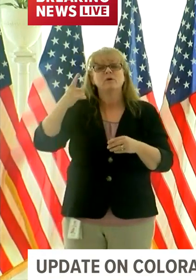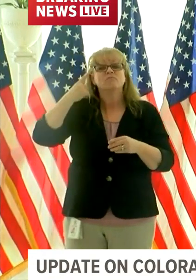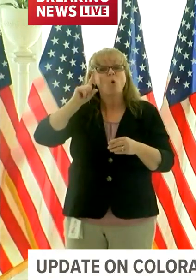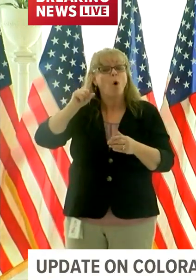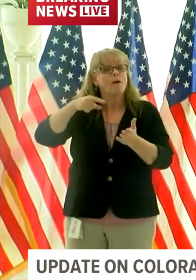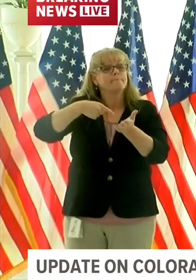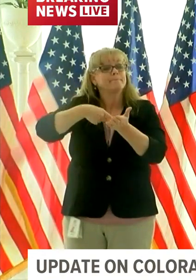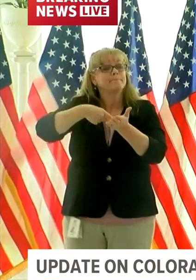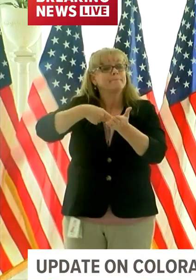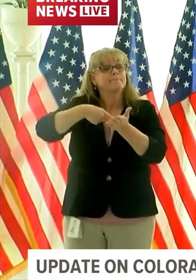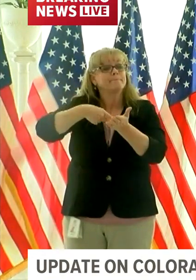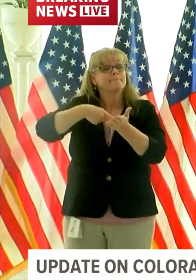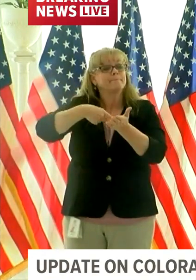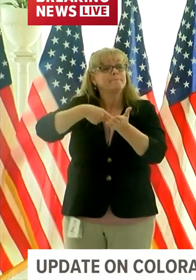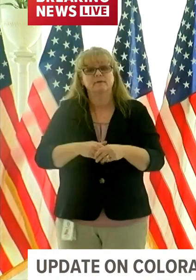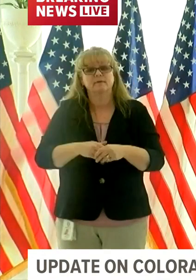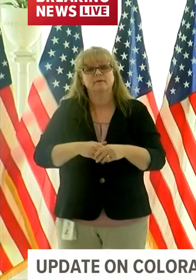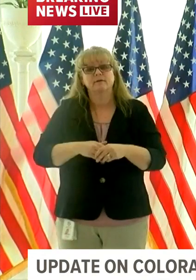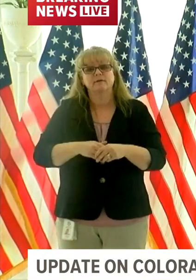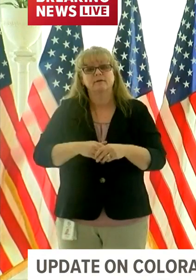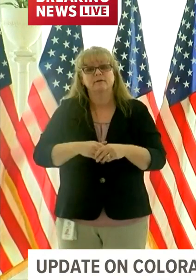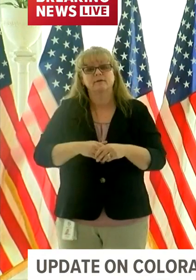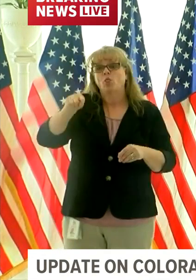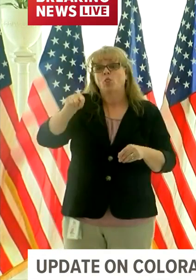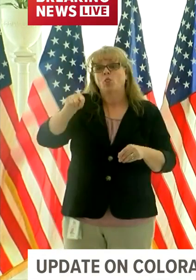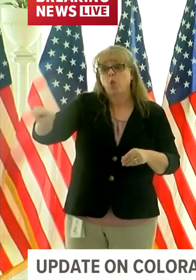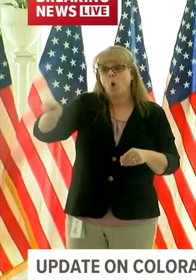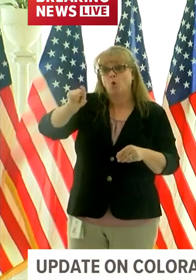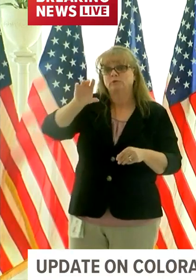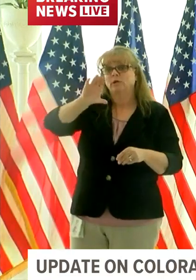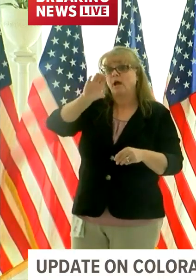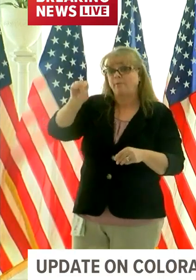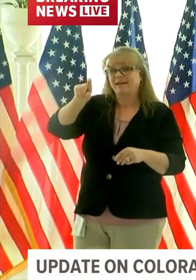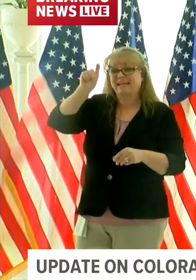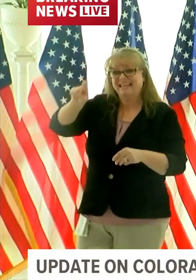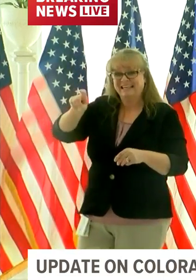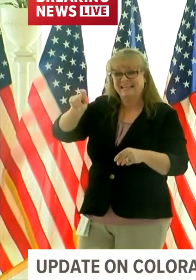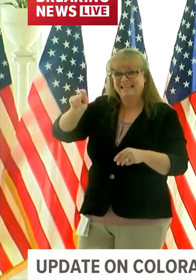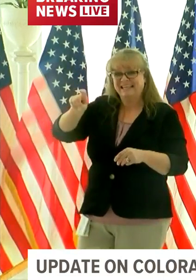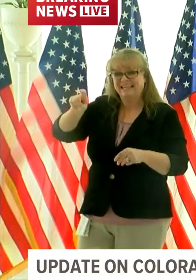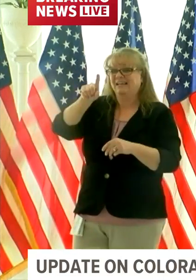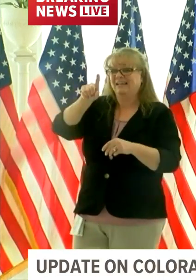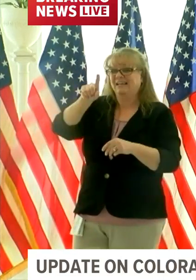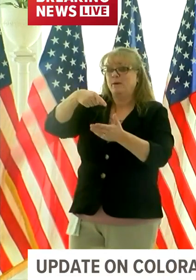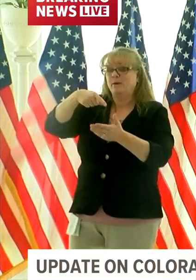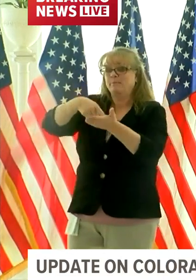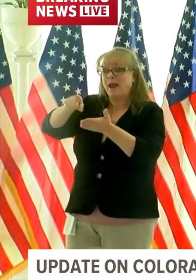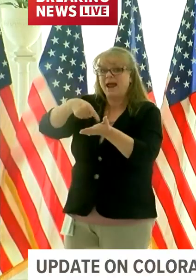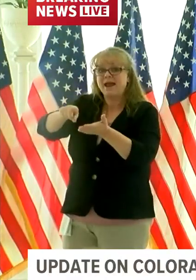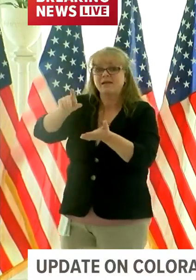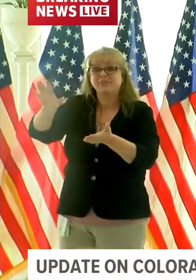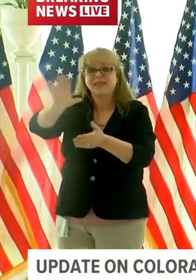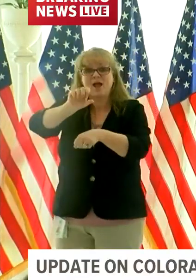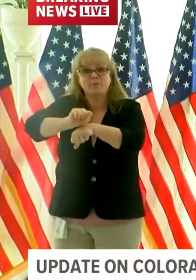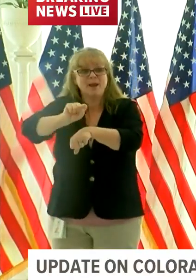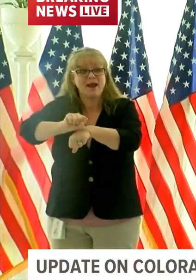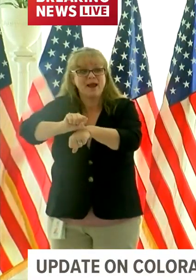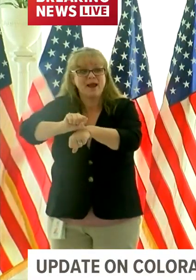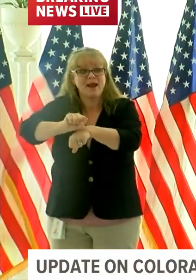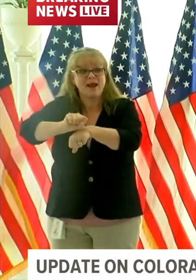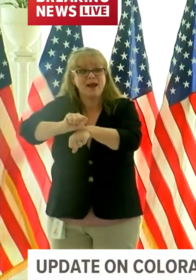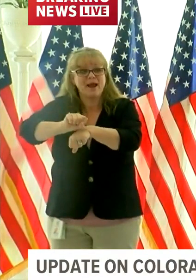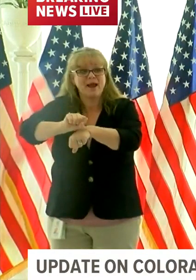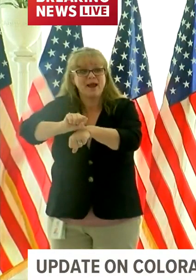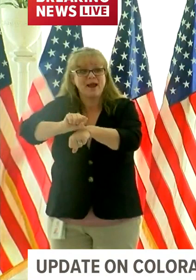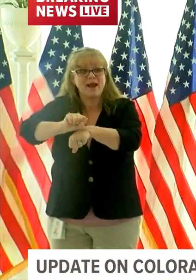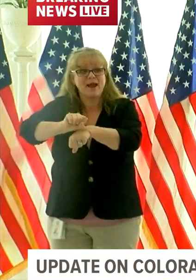that need that 2.5 months of payroll to be able to keep their employees can get it. There's been great demand. This is really important because if you're in one of